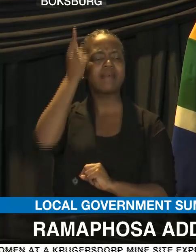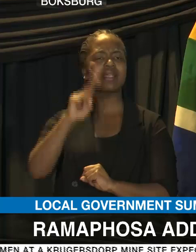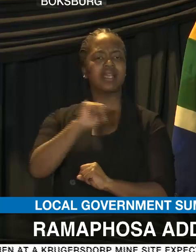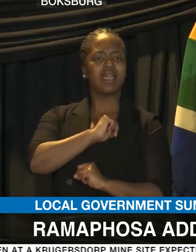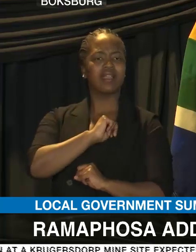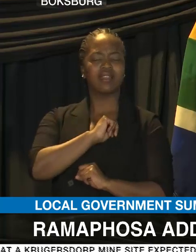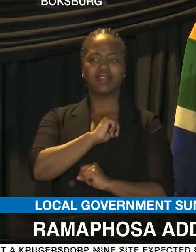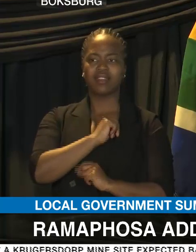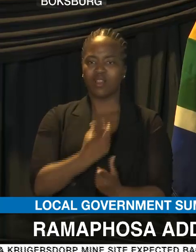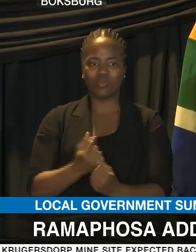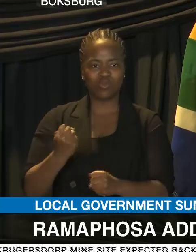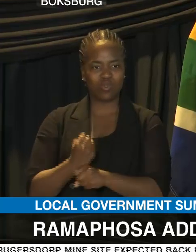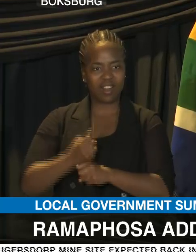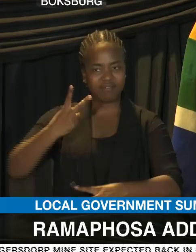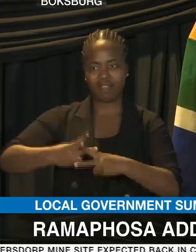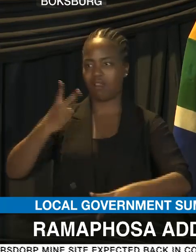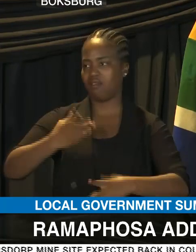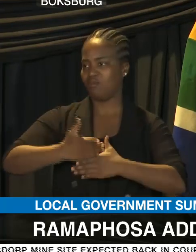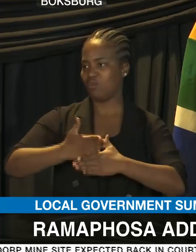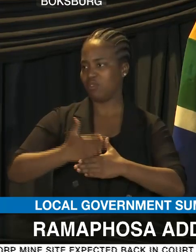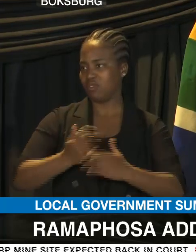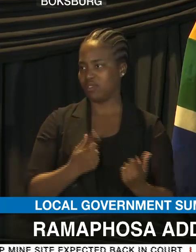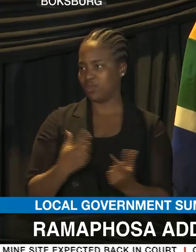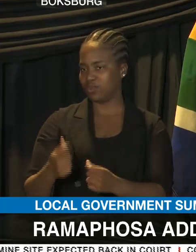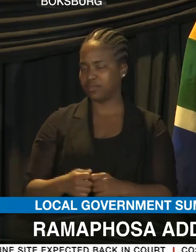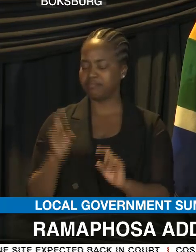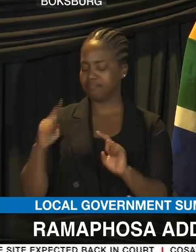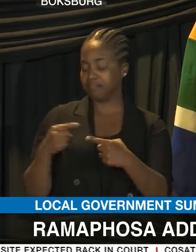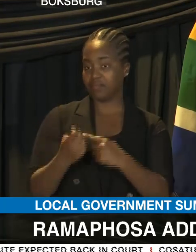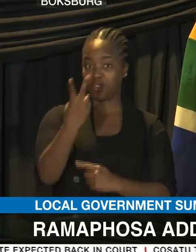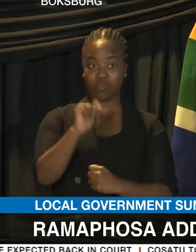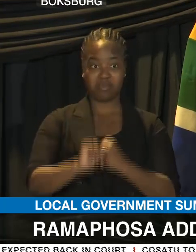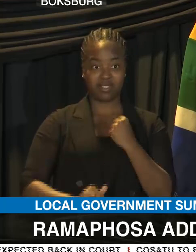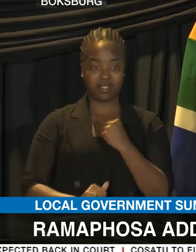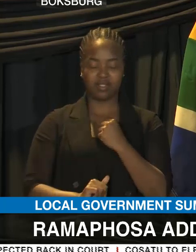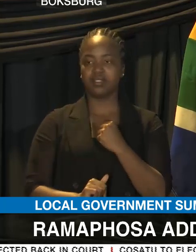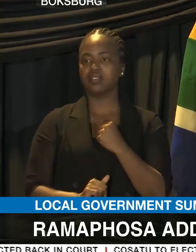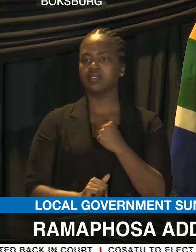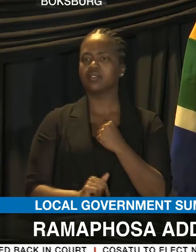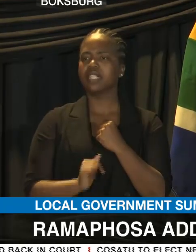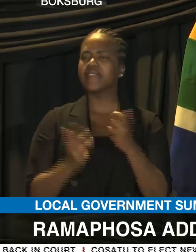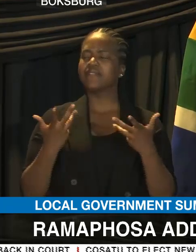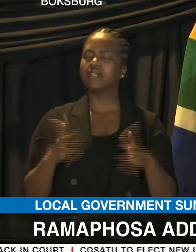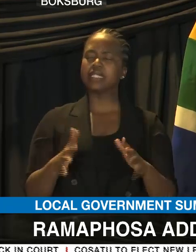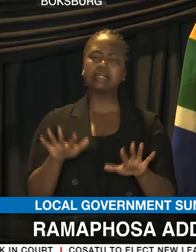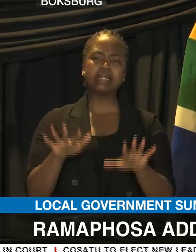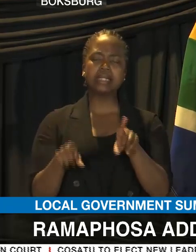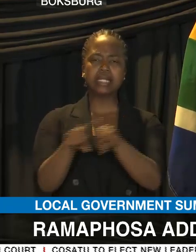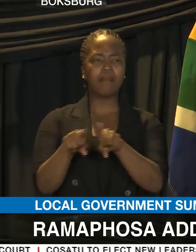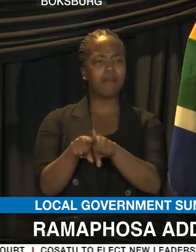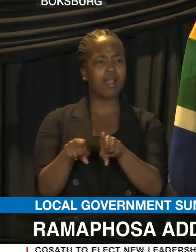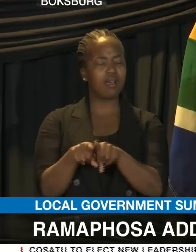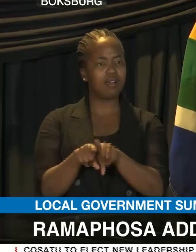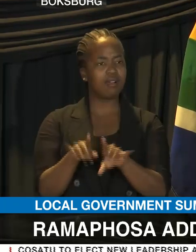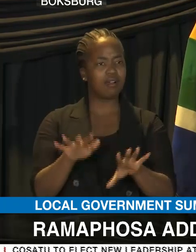final product that we make. Over the past 2 months, I have attended similar such launches